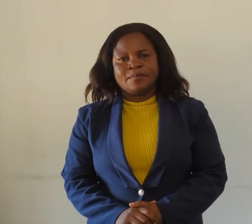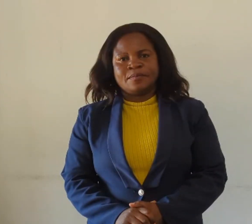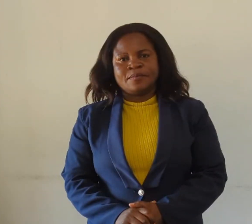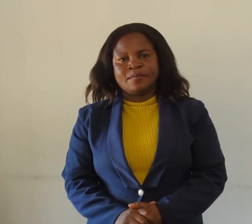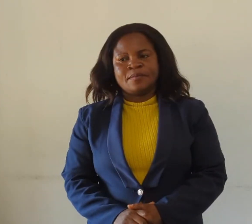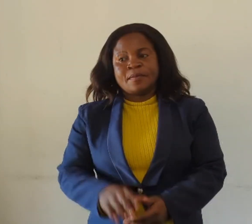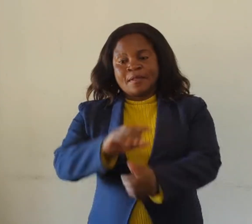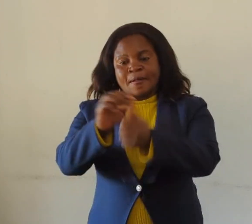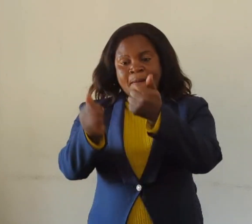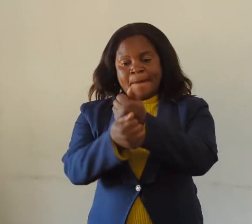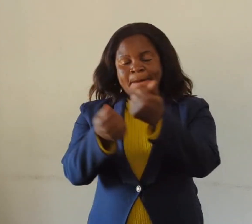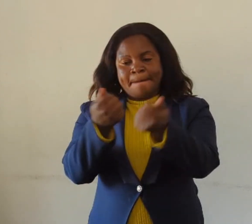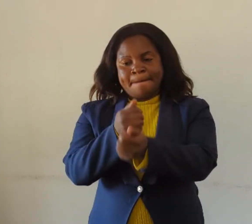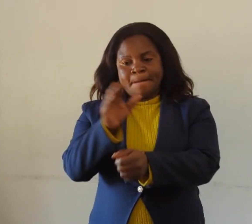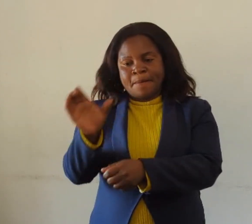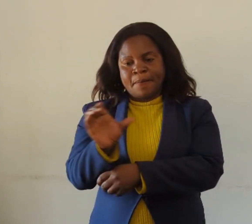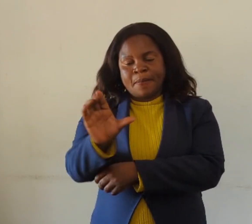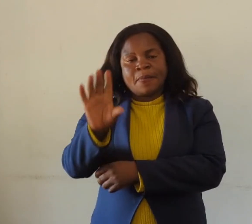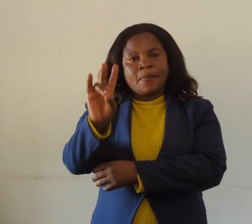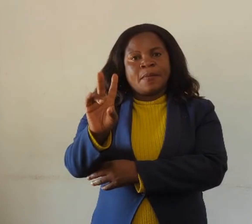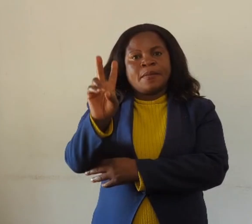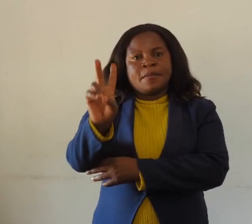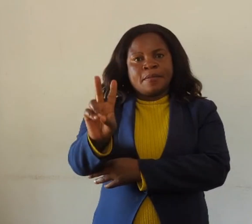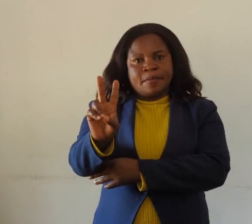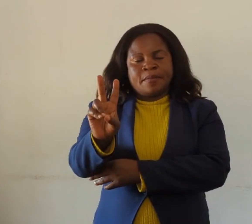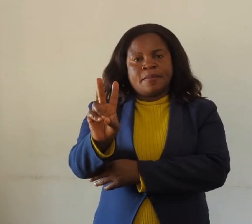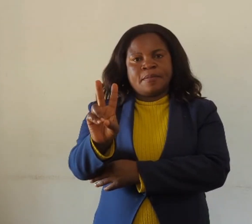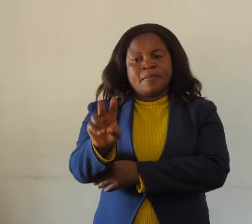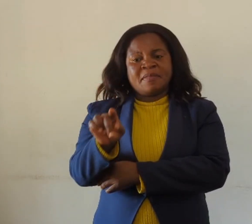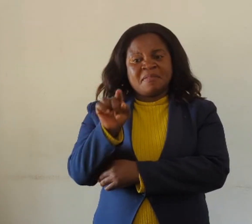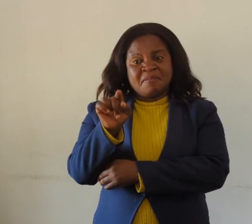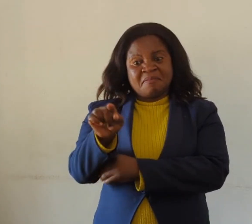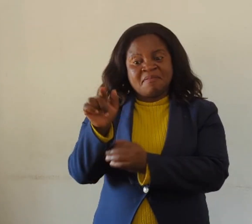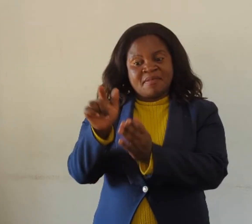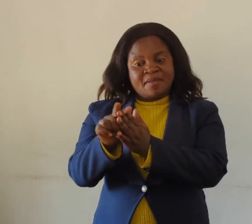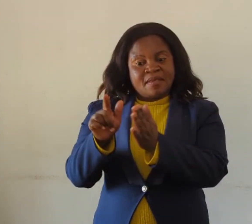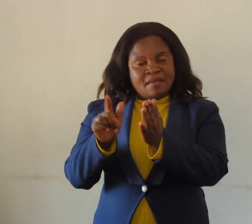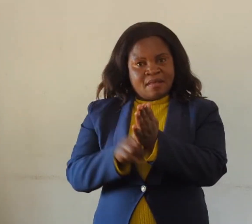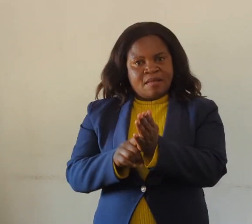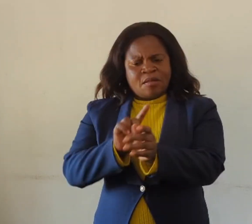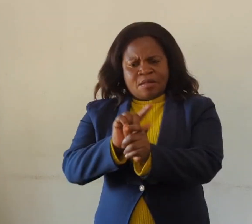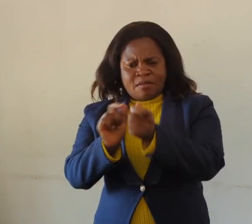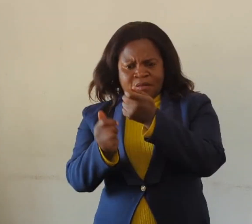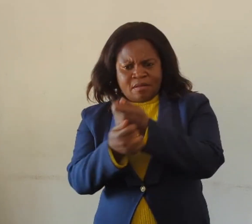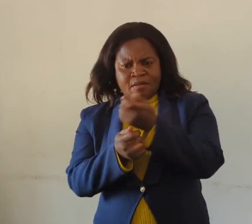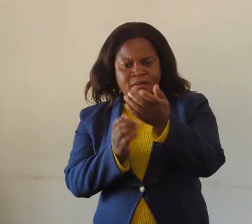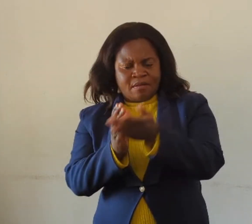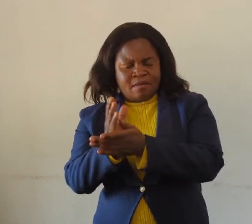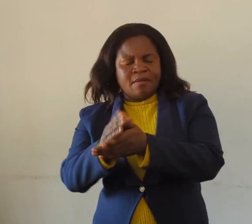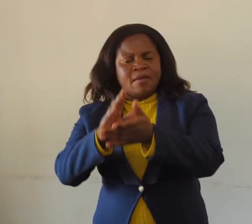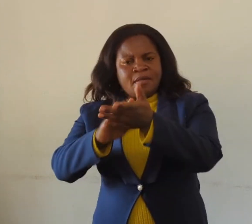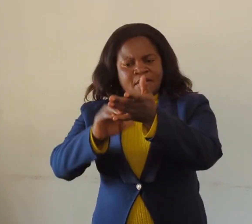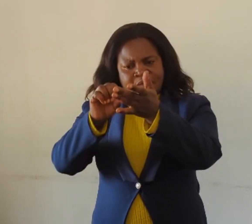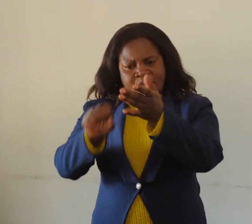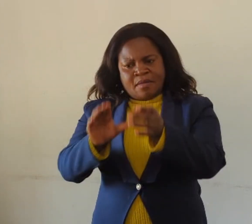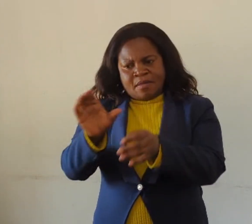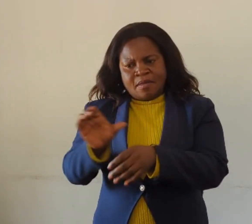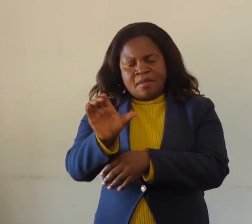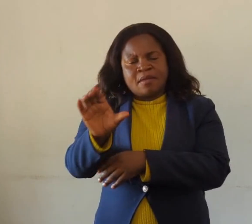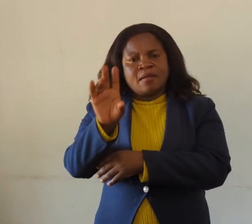Amendment of Section 72. This provision changes by the deletion of Section 72,